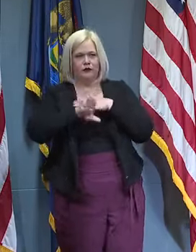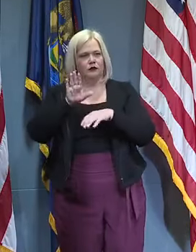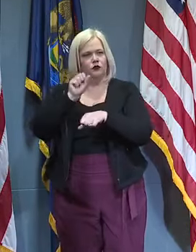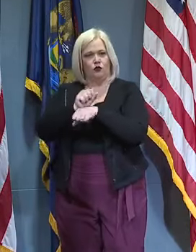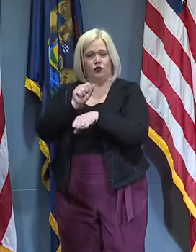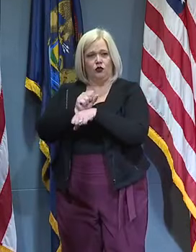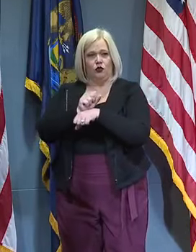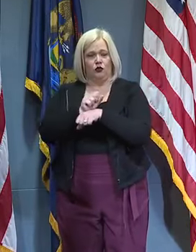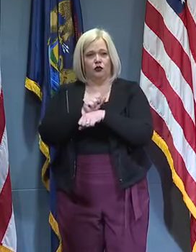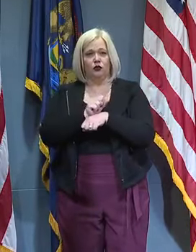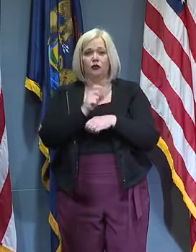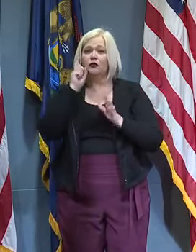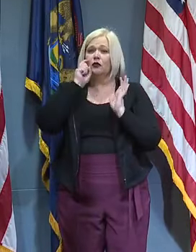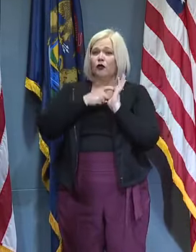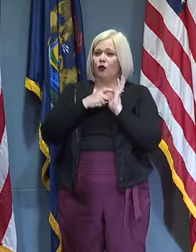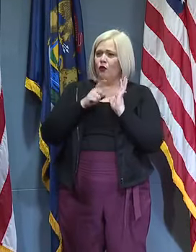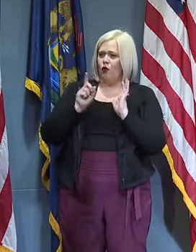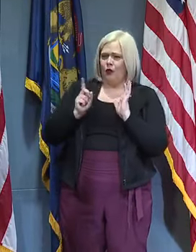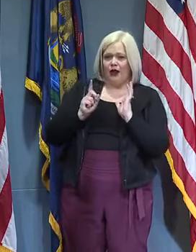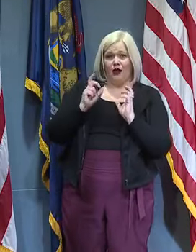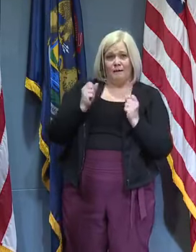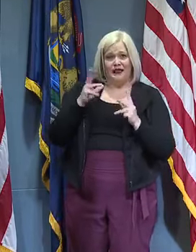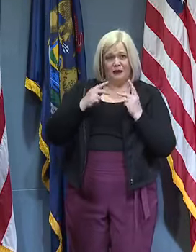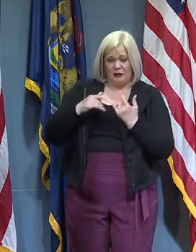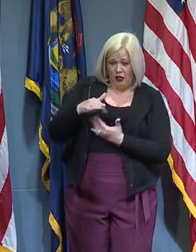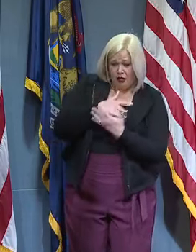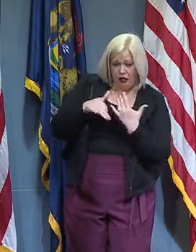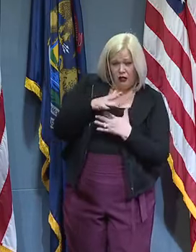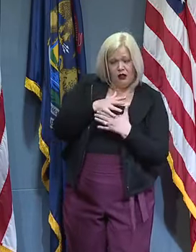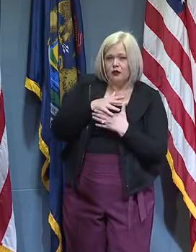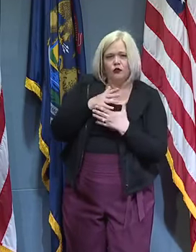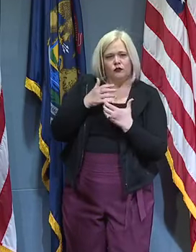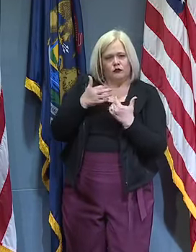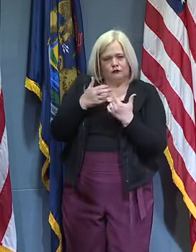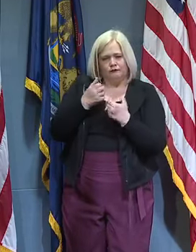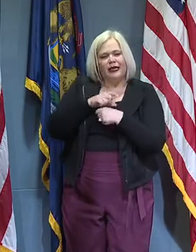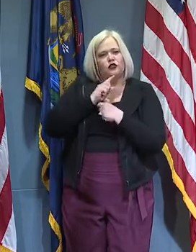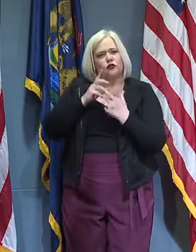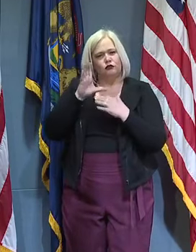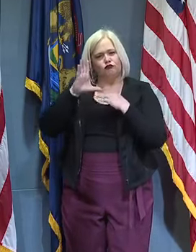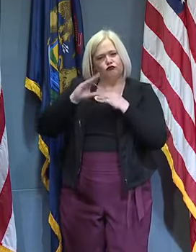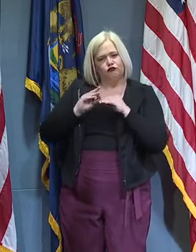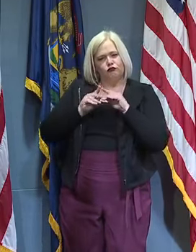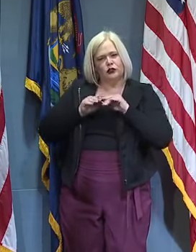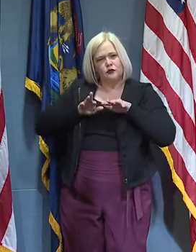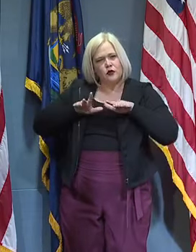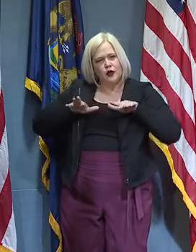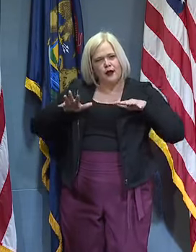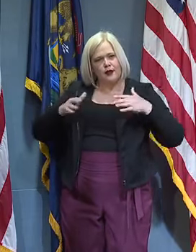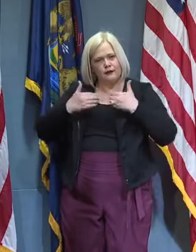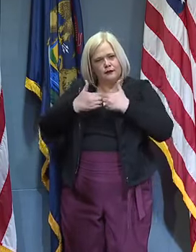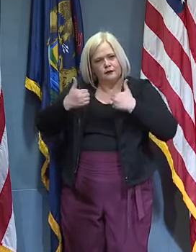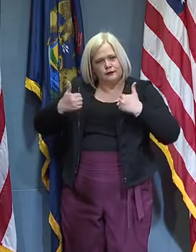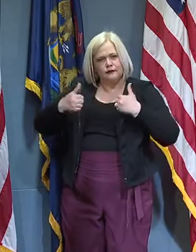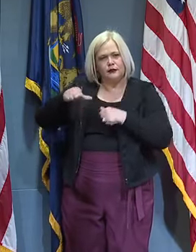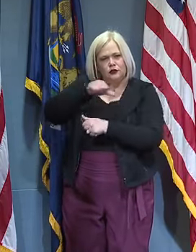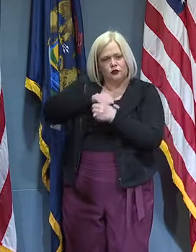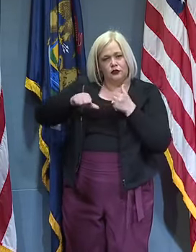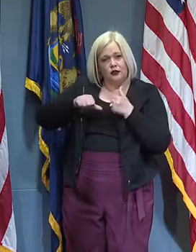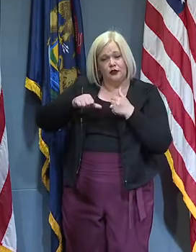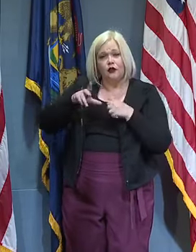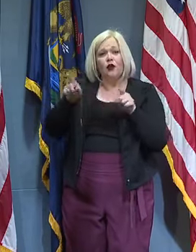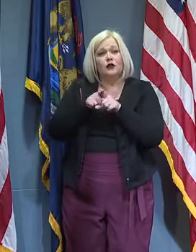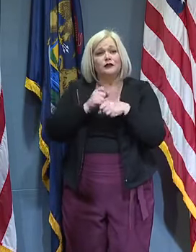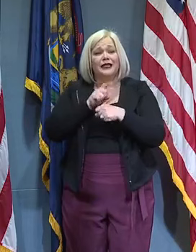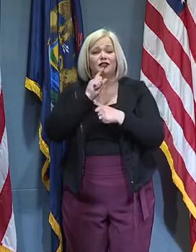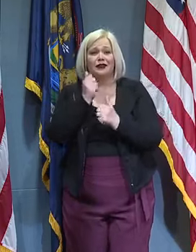points and high-risk areas and controlling them to enable social distancing, and ensuring that sufficient hand washing